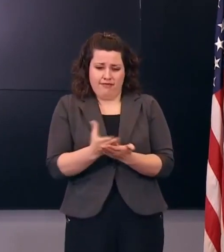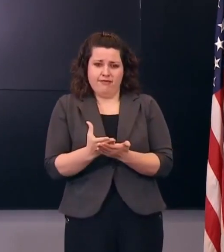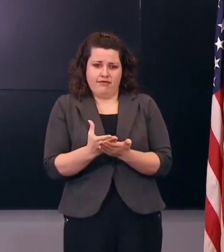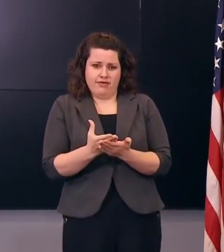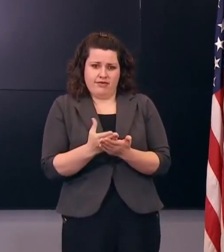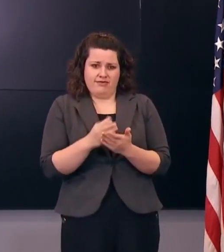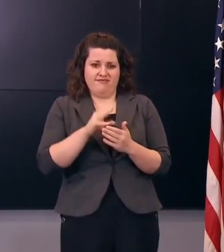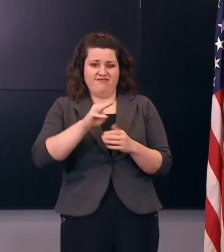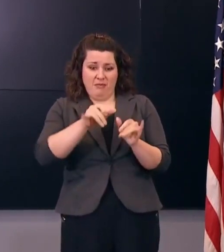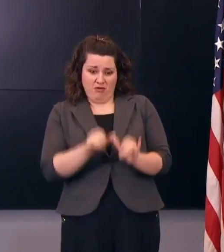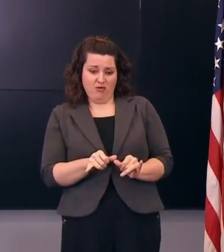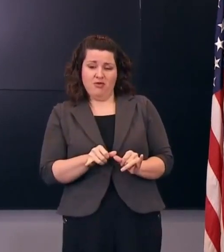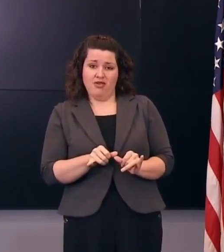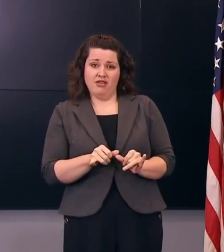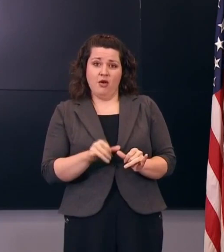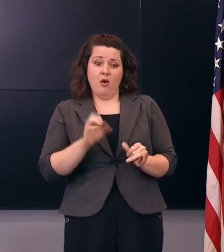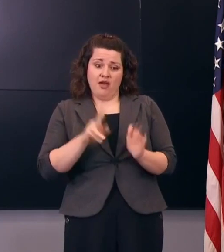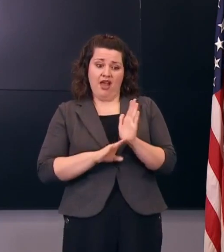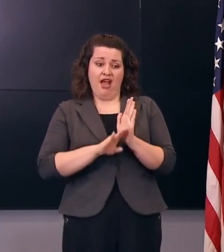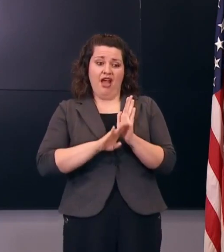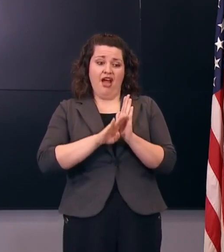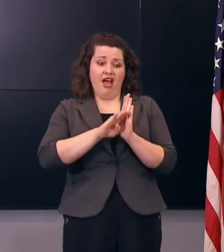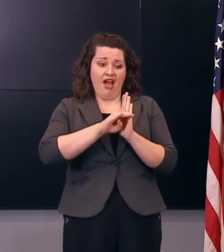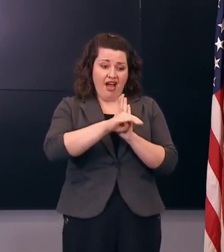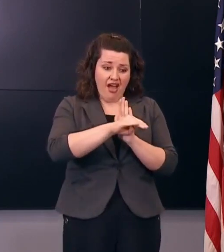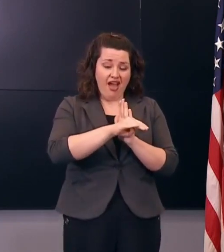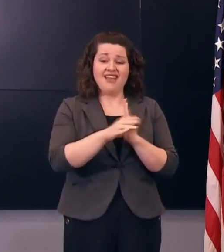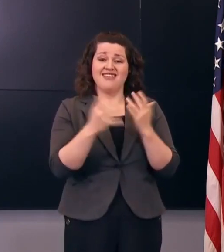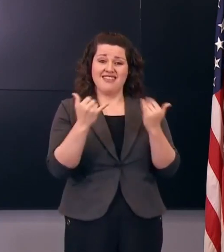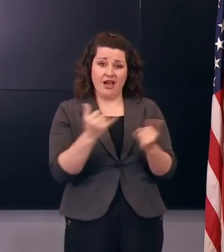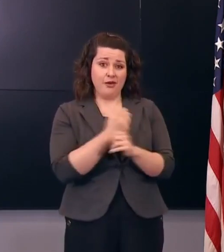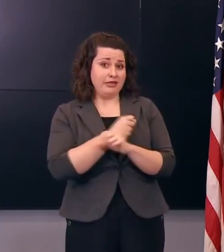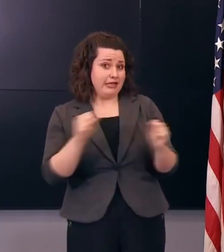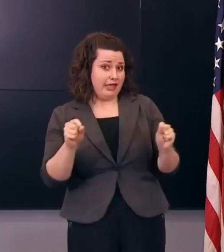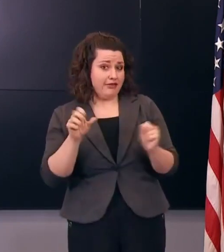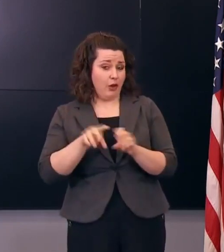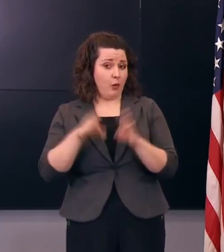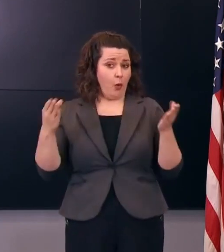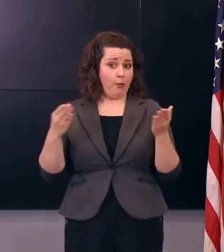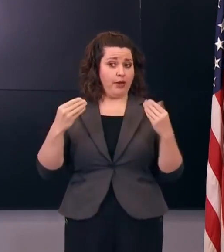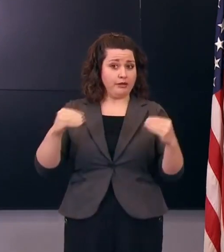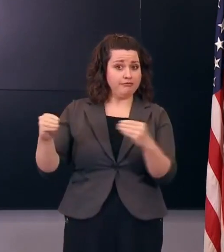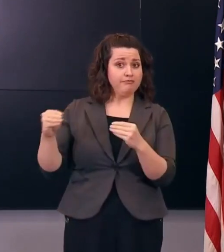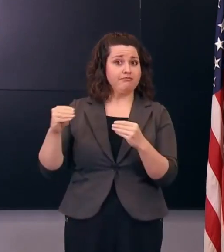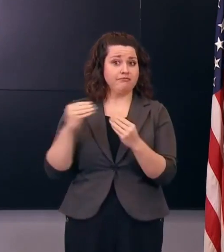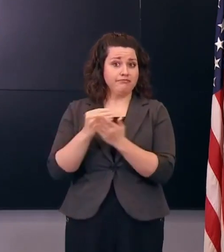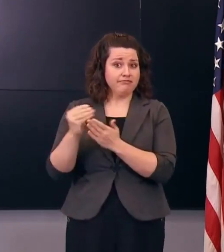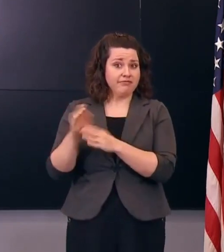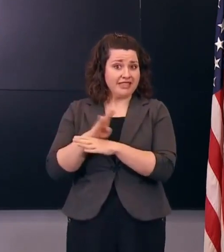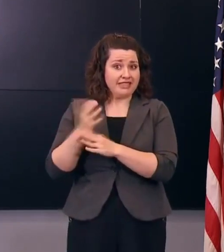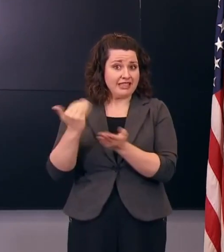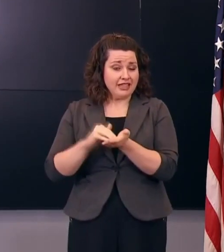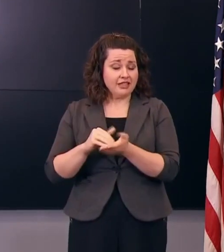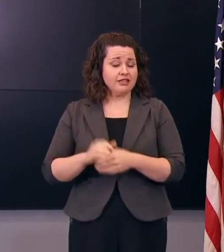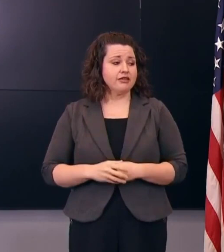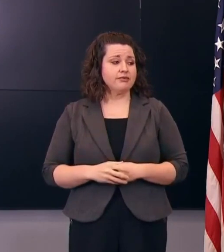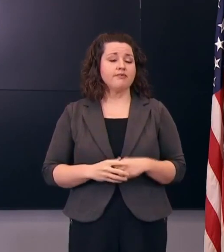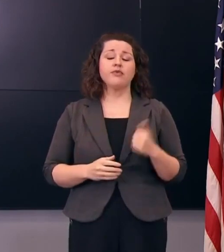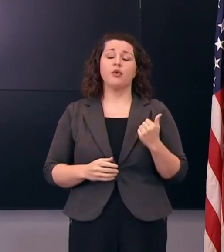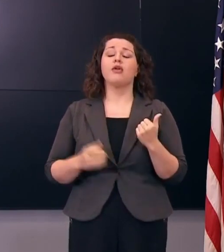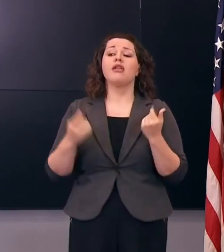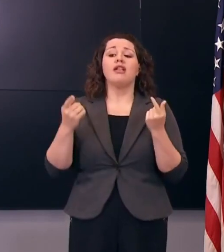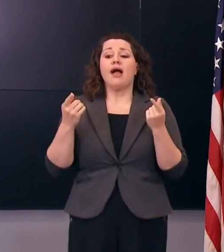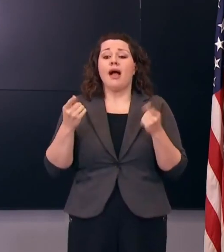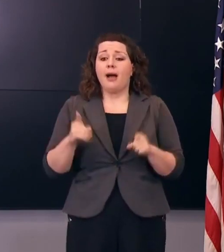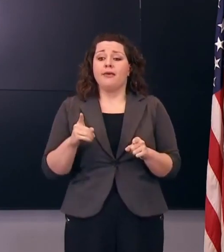indication of, okay, we've gone far enough, now it's safe to open up commerce again? And chances are, even though we flatten